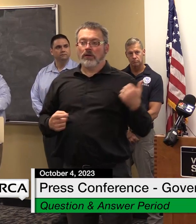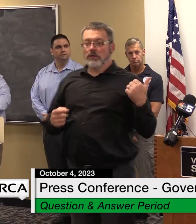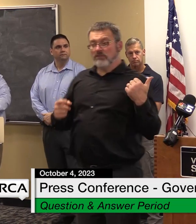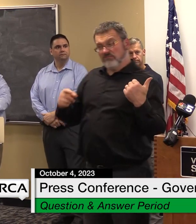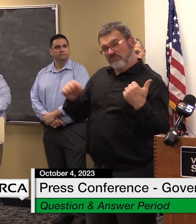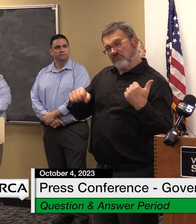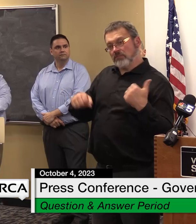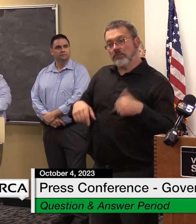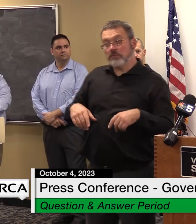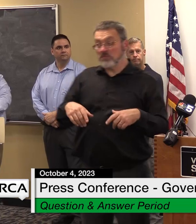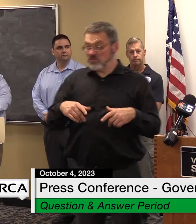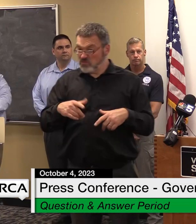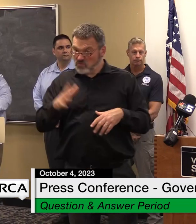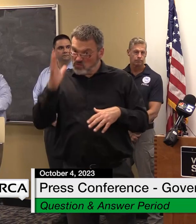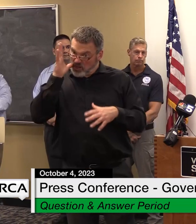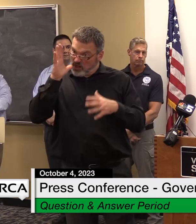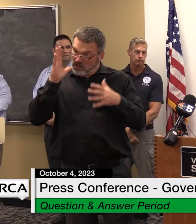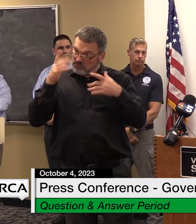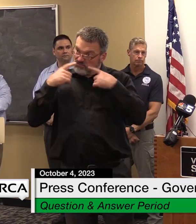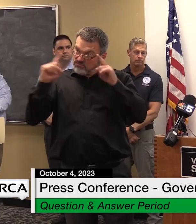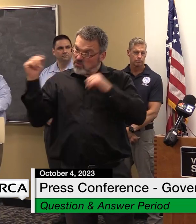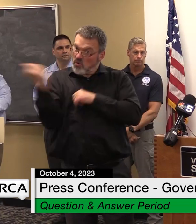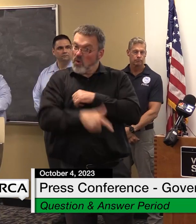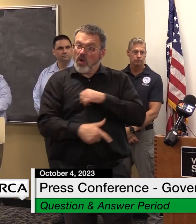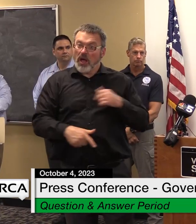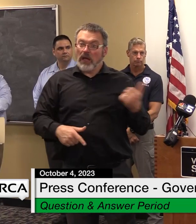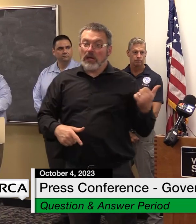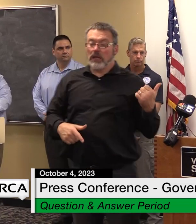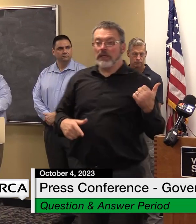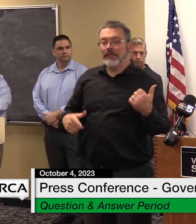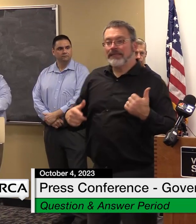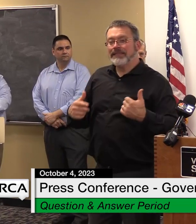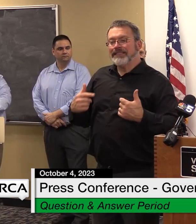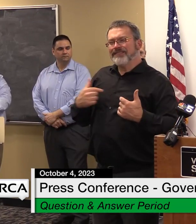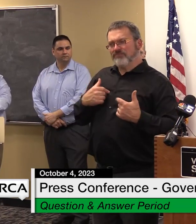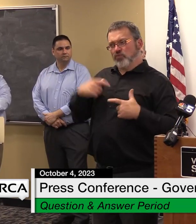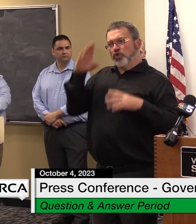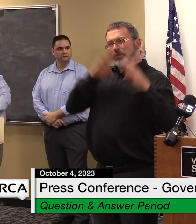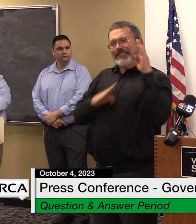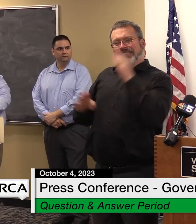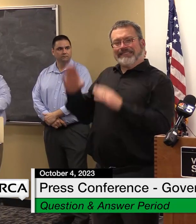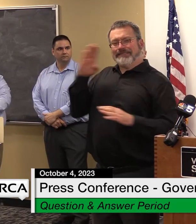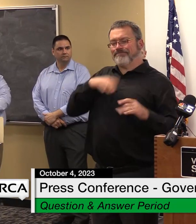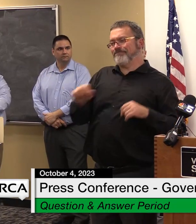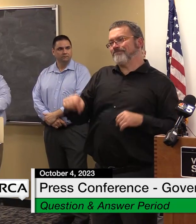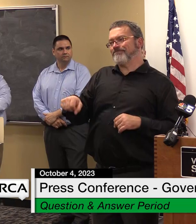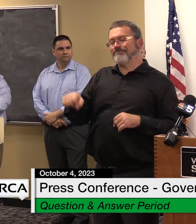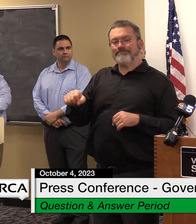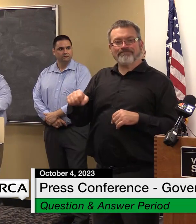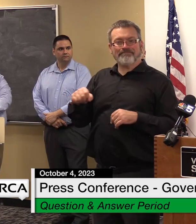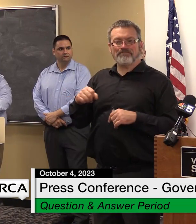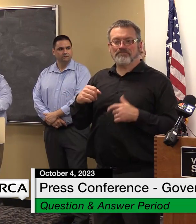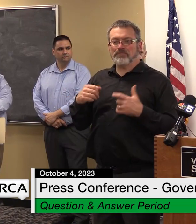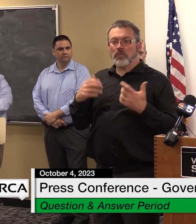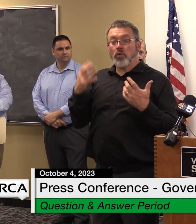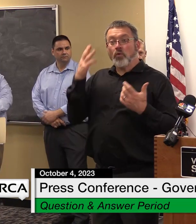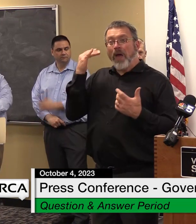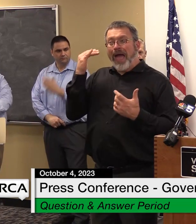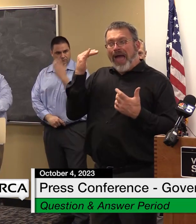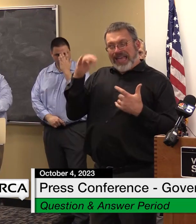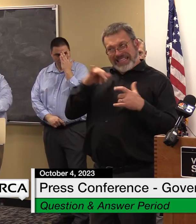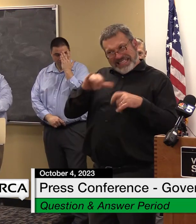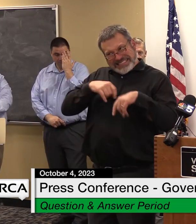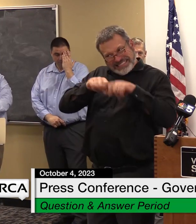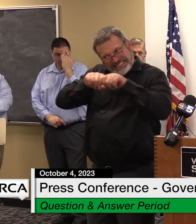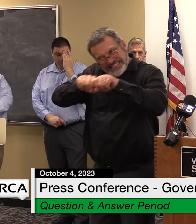or do you remain concerned? Yeah, I remain concerned. That's why we put the survey out and trying to